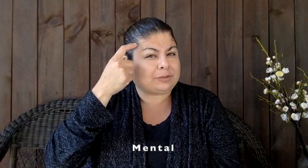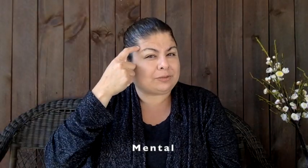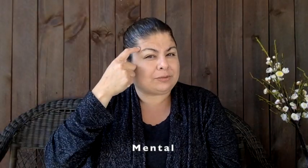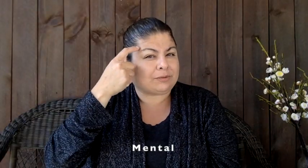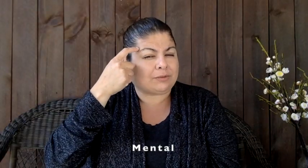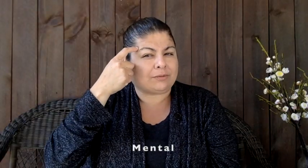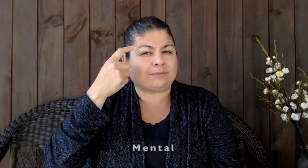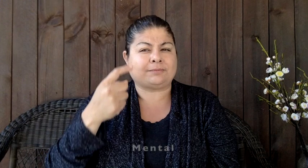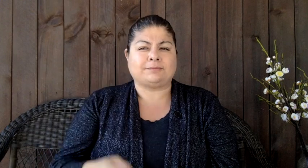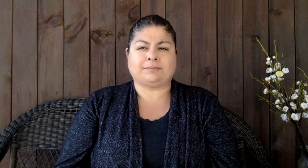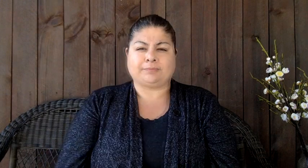Mental.